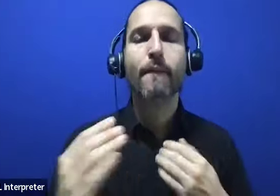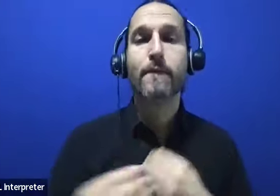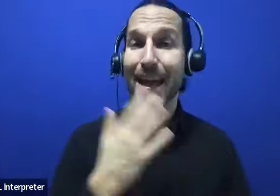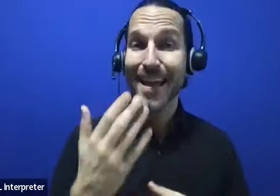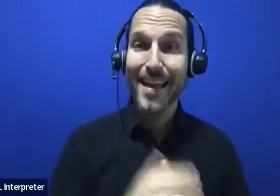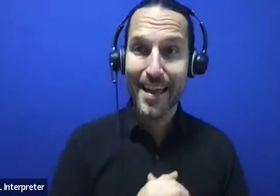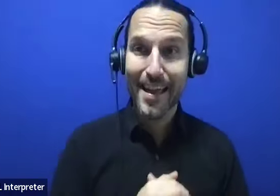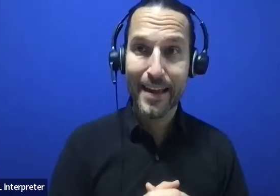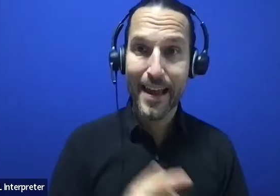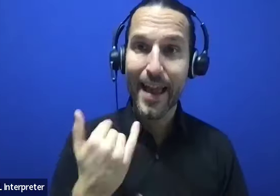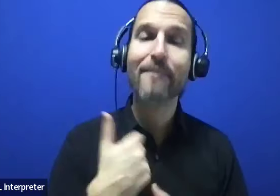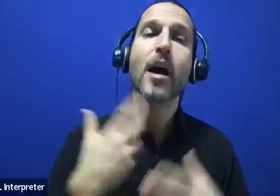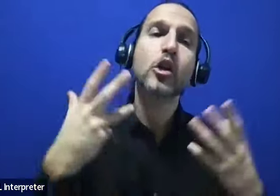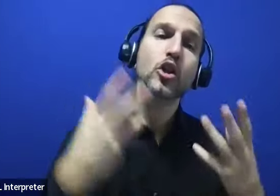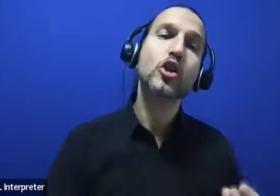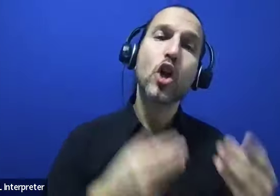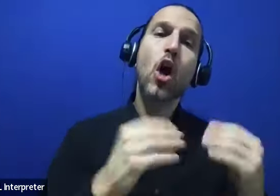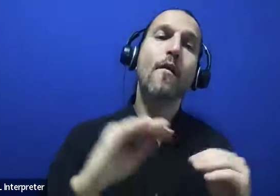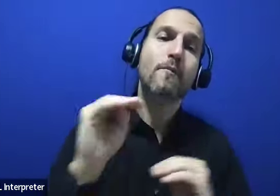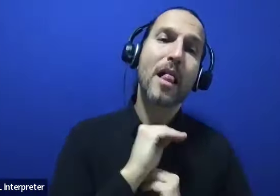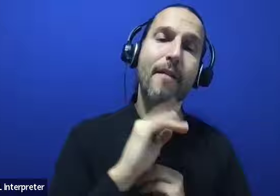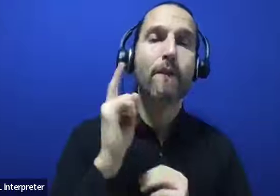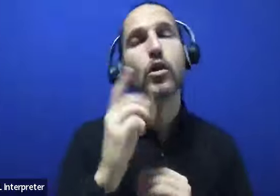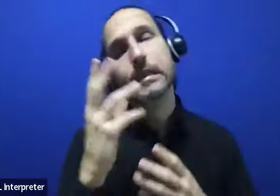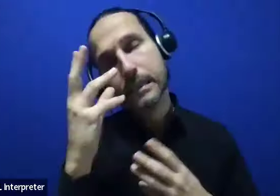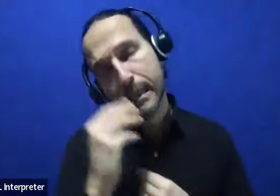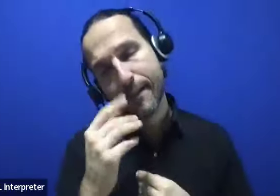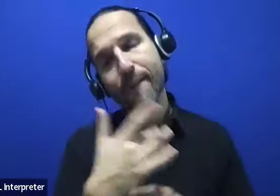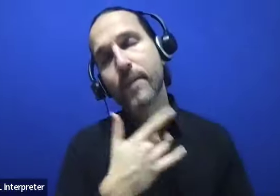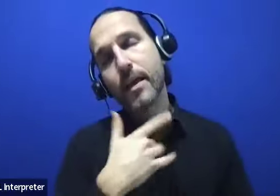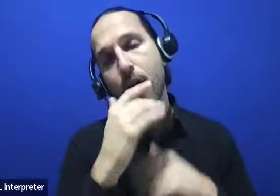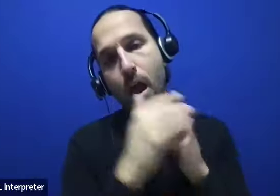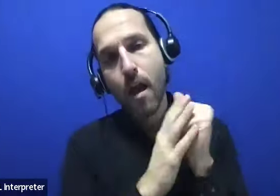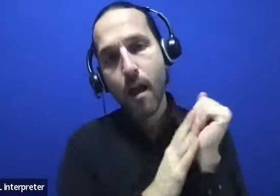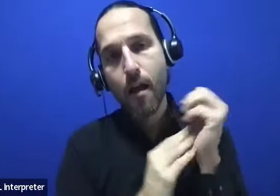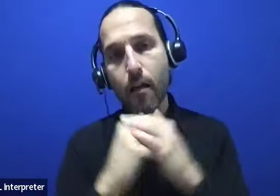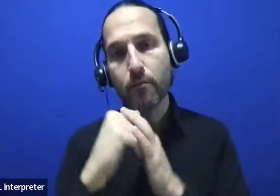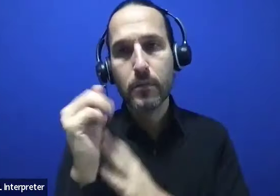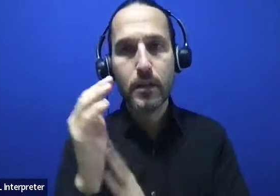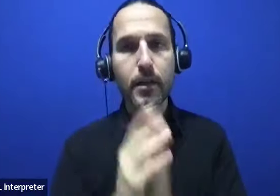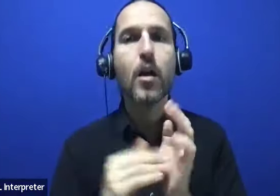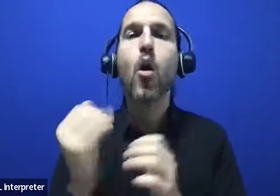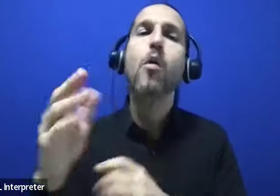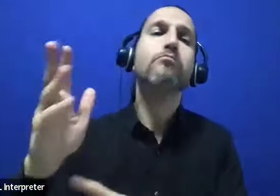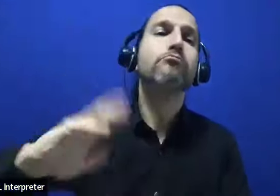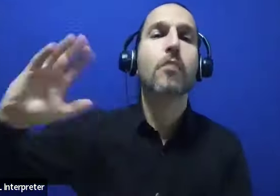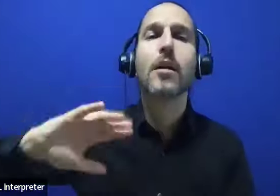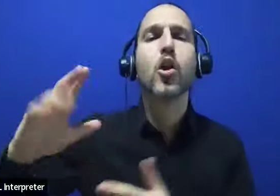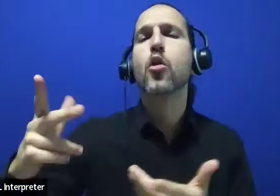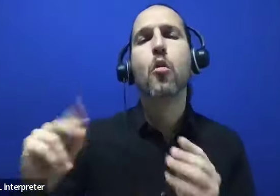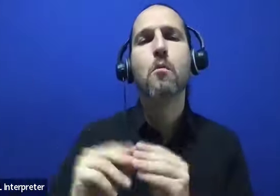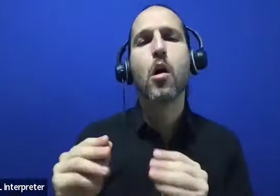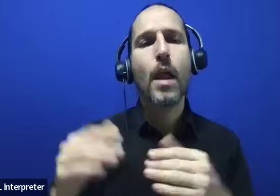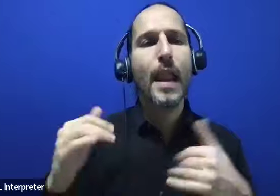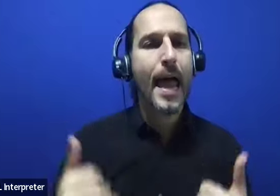If you have a soft blanket that you use for going to sleep because it comforts you, or maybe you did back when you were a kid, and of course you no longer use it